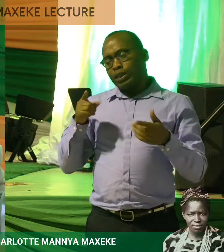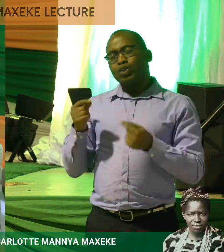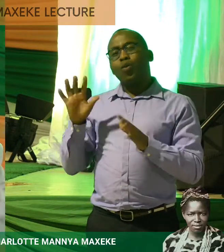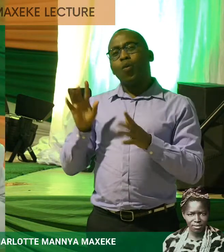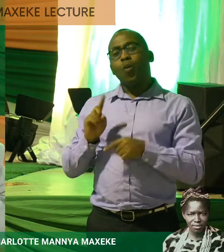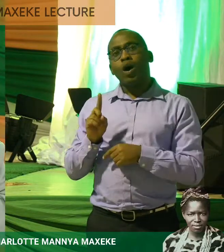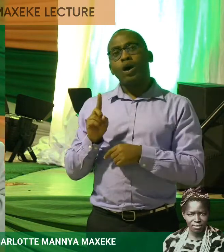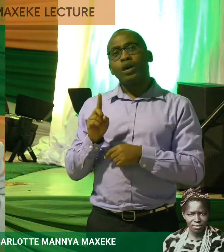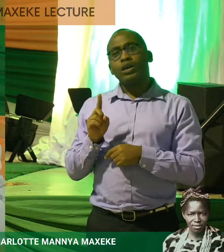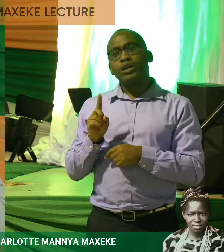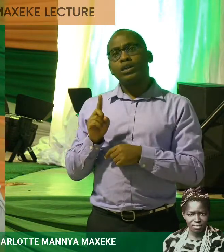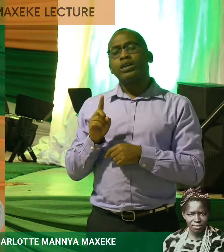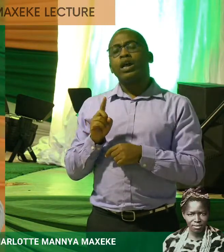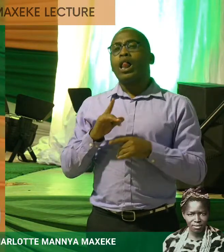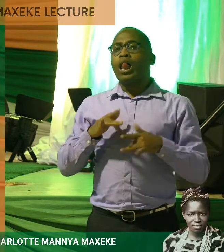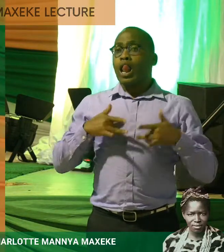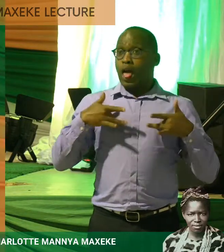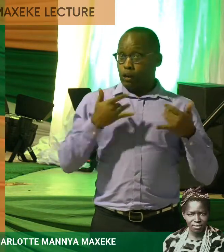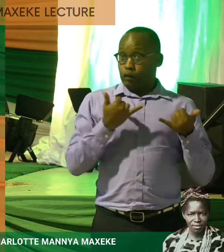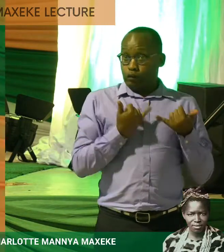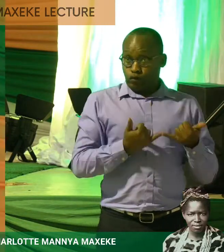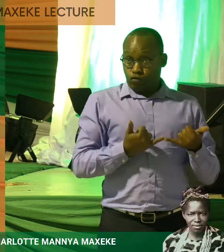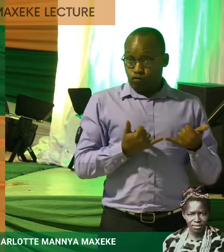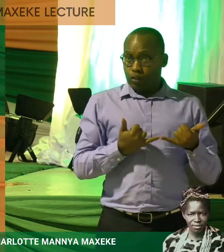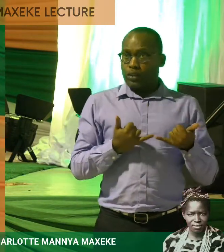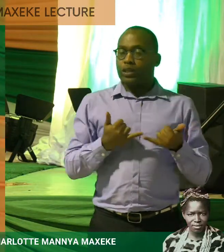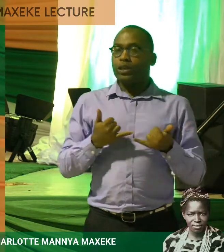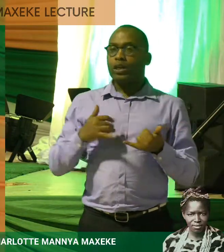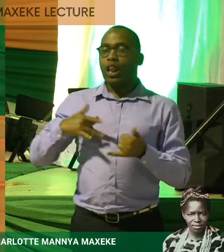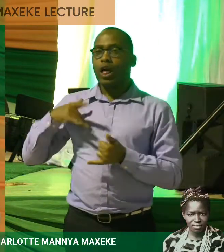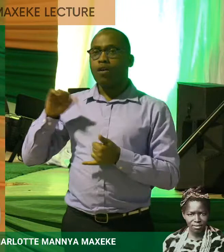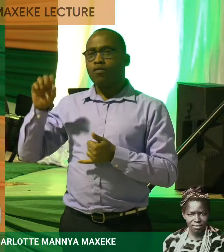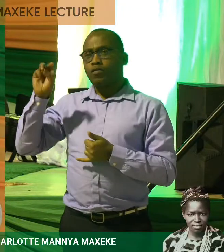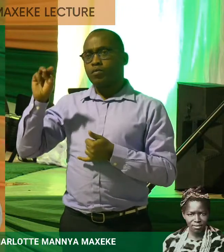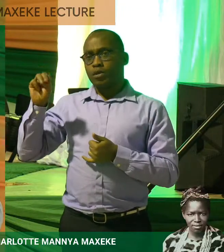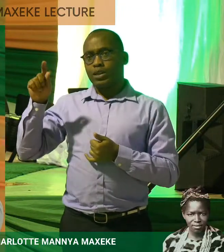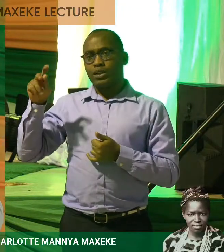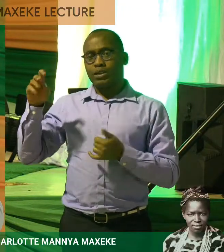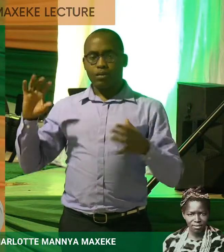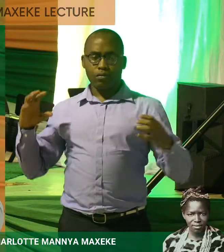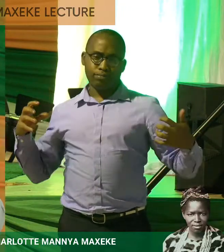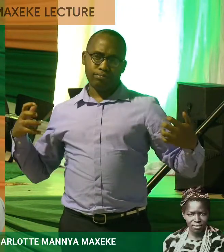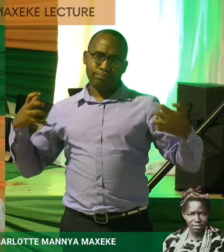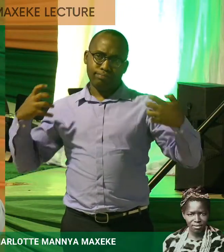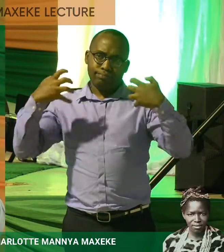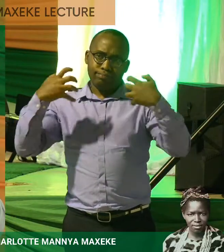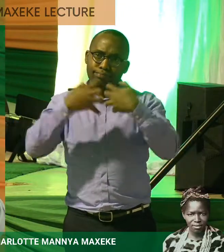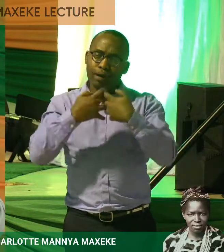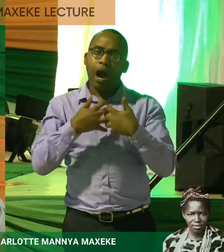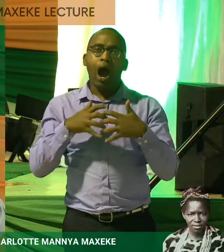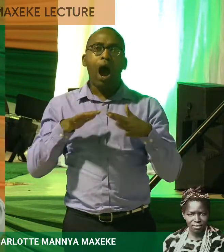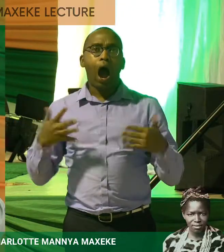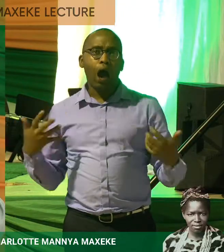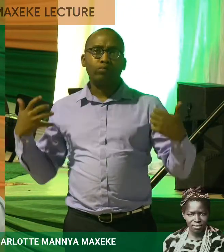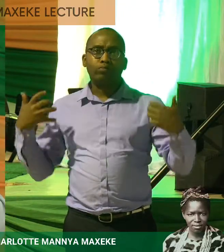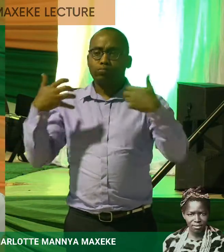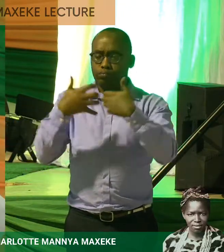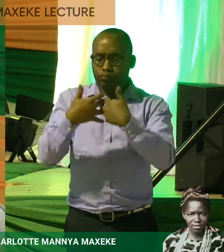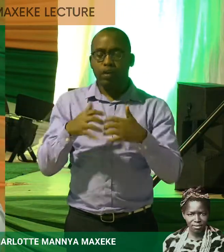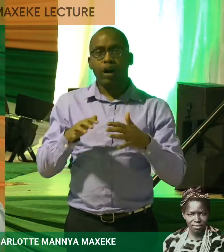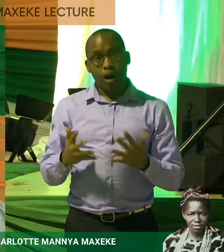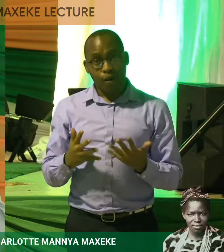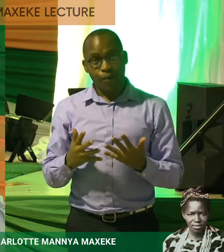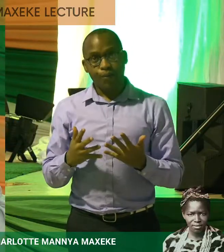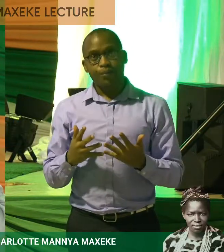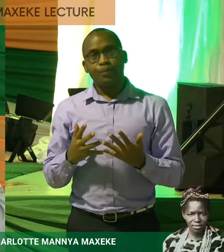singa-relator nobomi bukamama uCharlotte Maxeke simvile ke bethuna uba abantu abangoomama